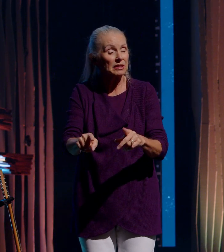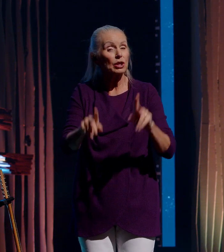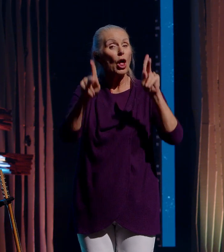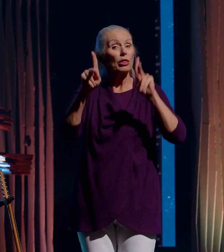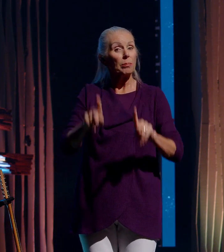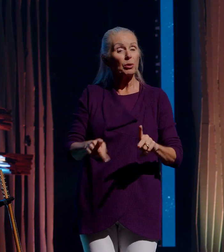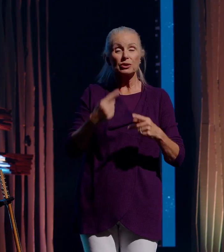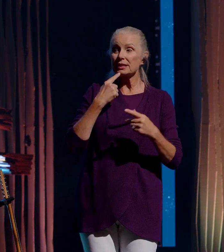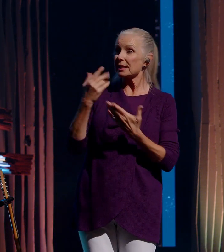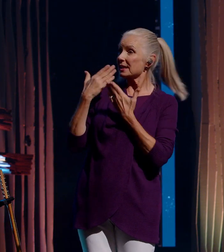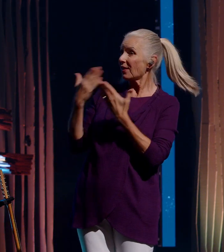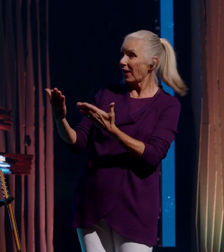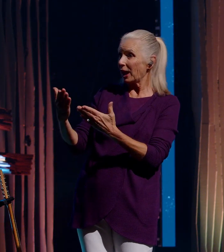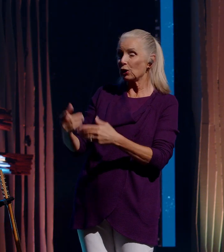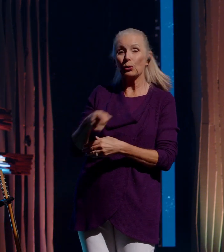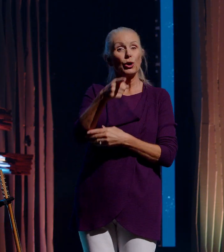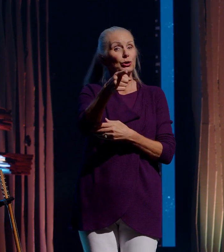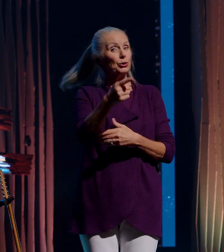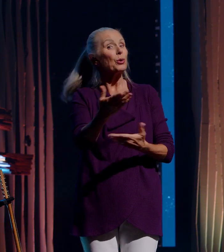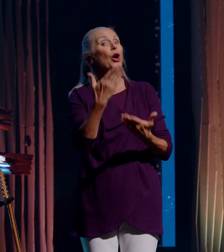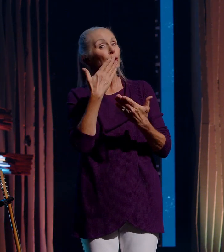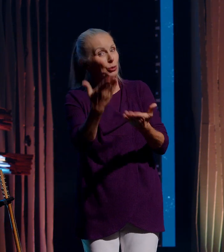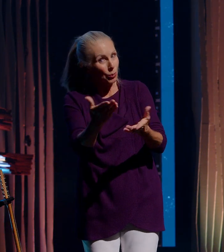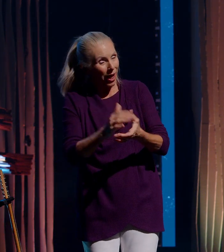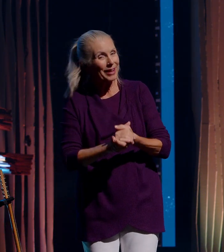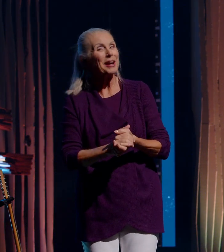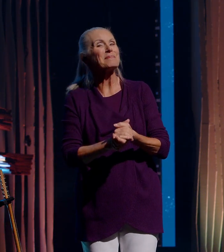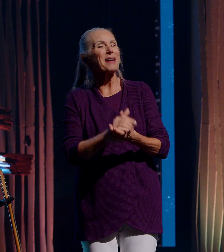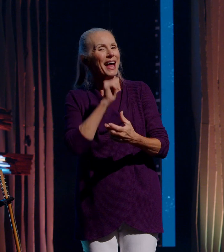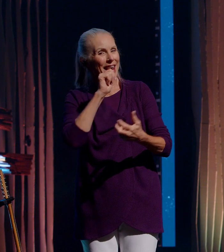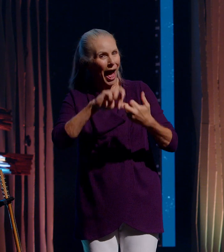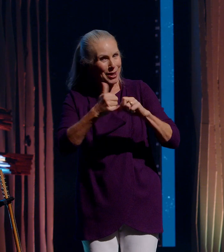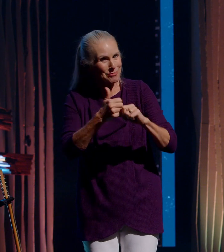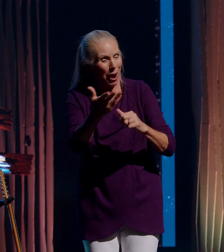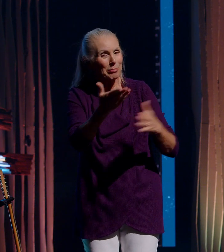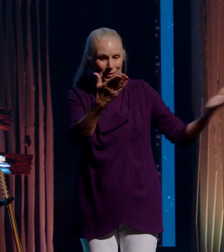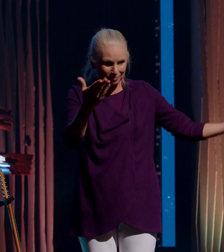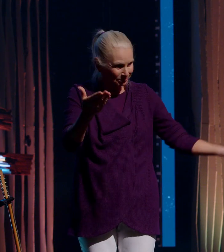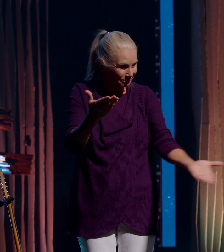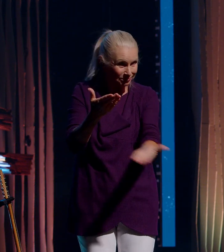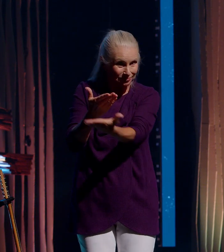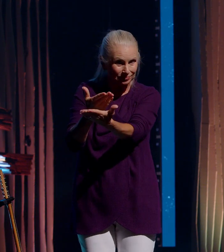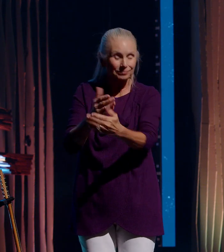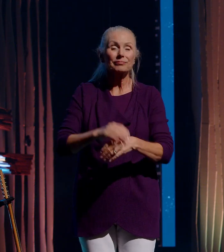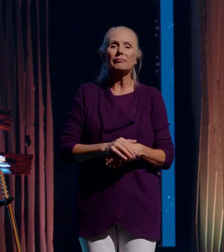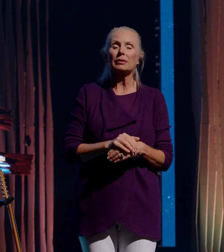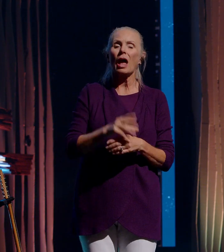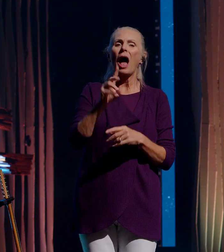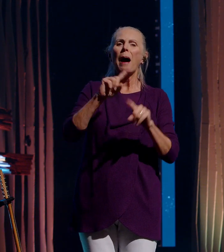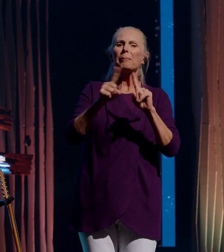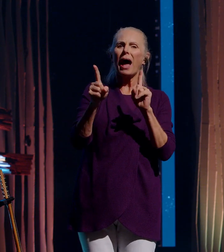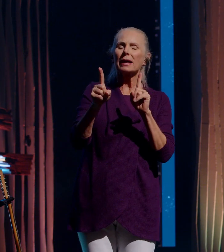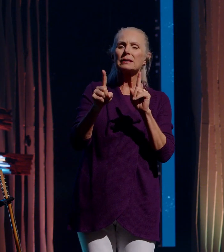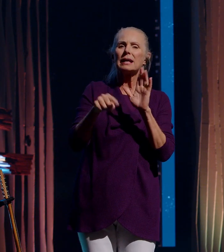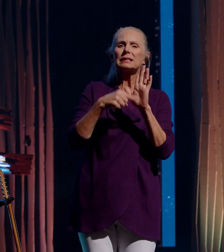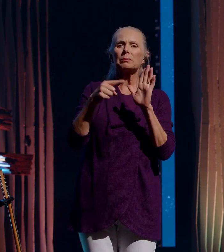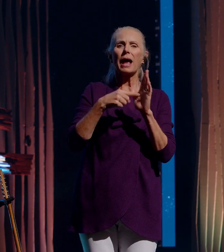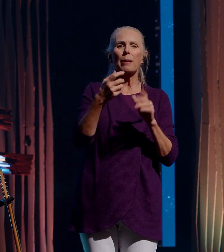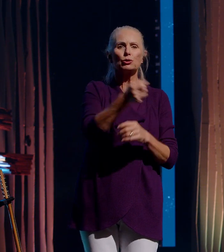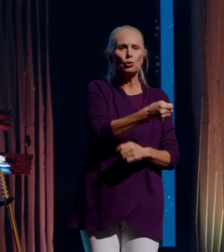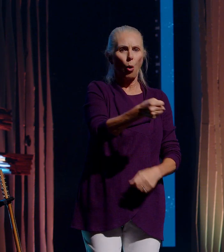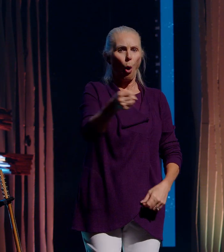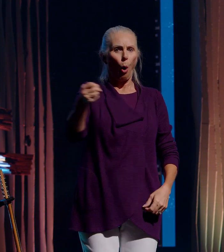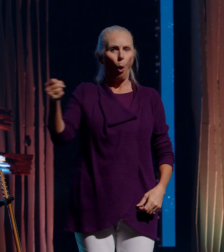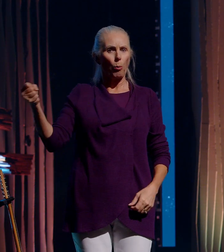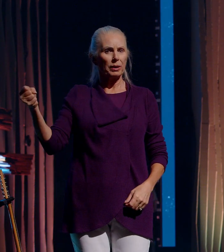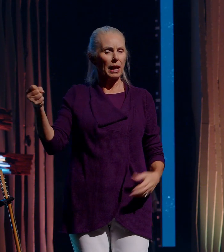And then you'll turn around and they'll say thank you, and then you turn around and say no problem, and they walk right through. But you ever have it where you hold the door open